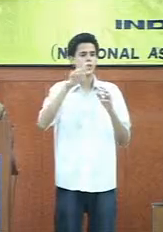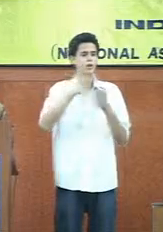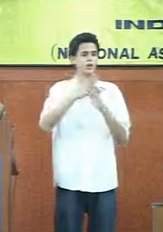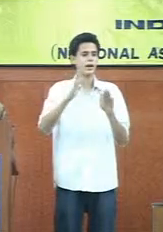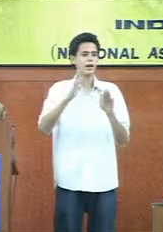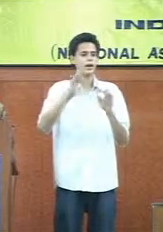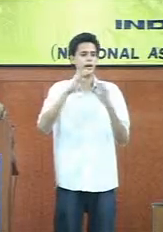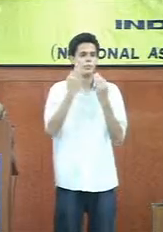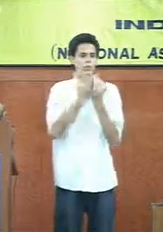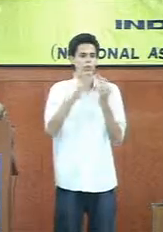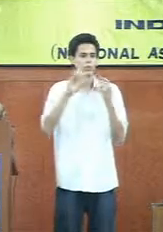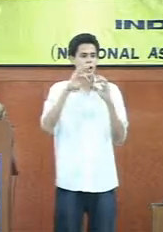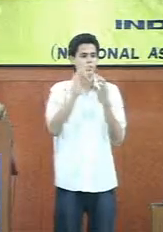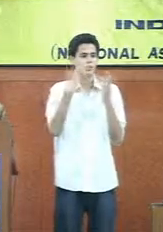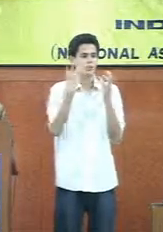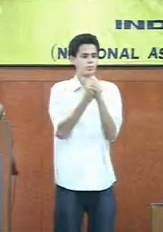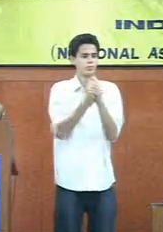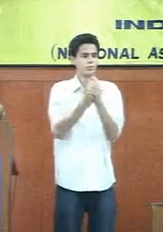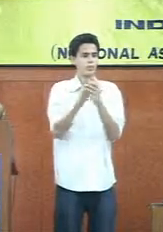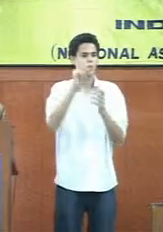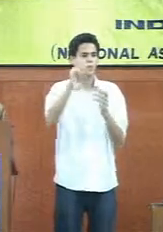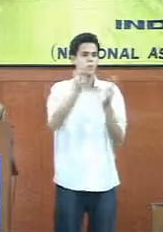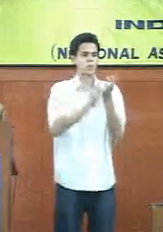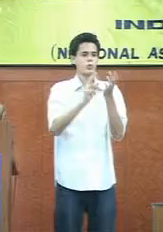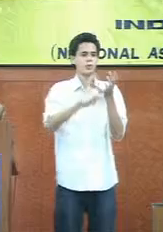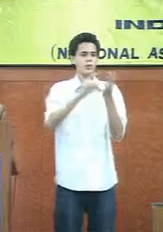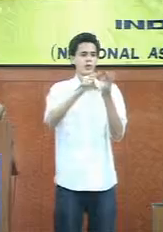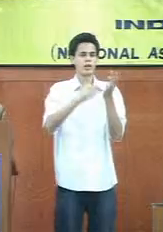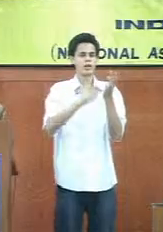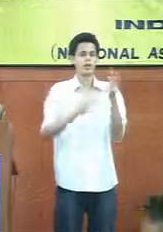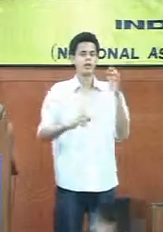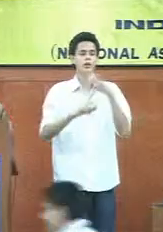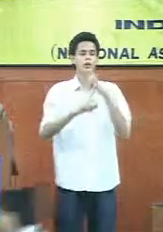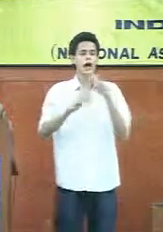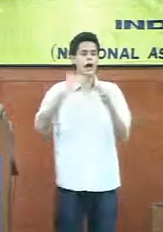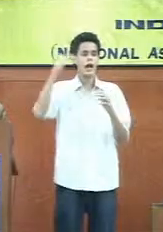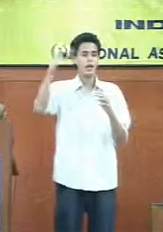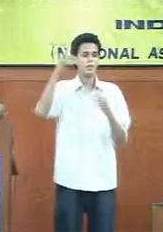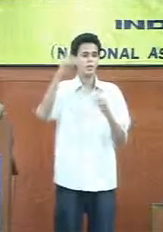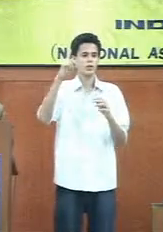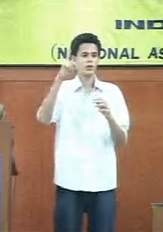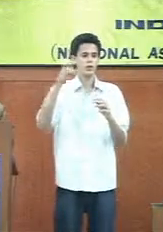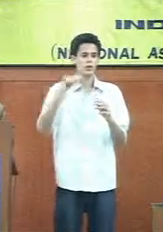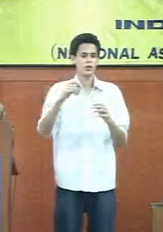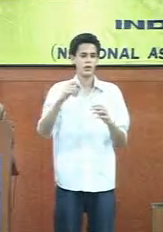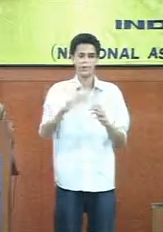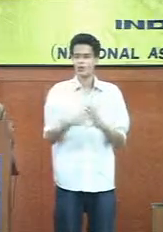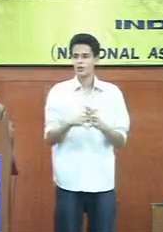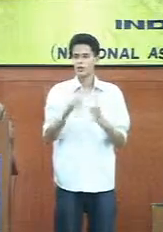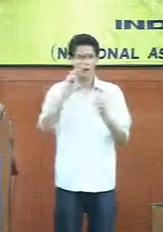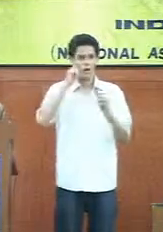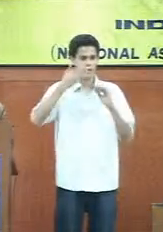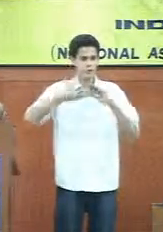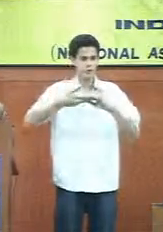family. So the family was one unit, and the head of the family was called the Karta,